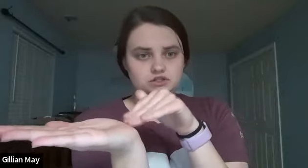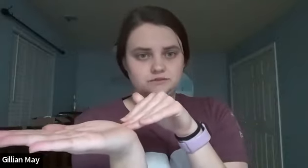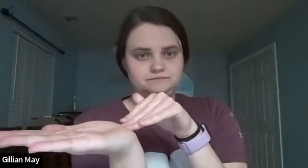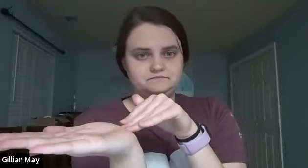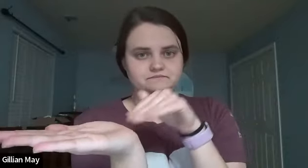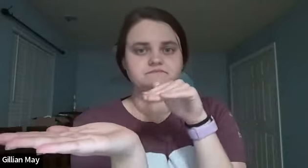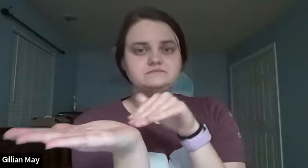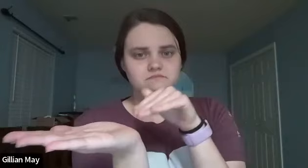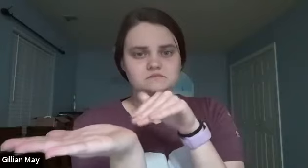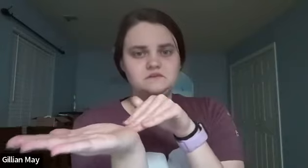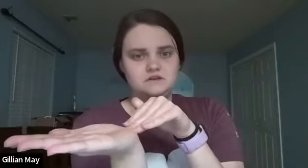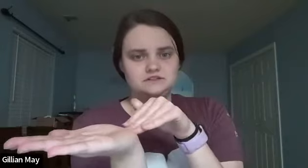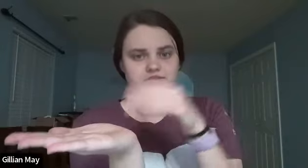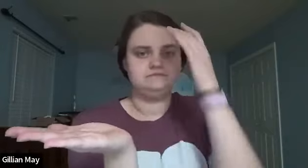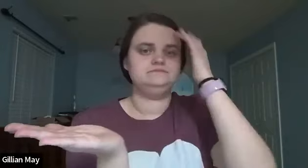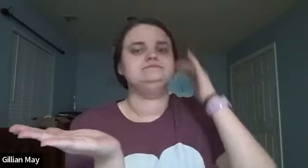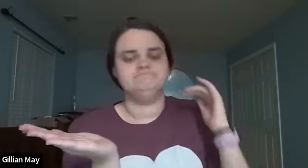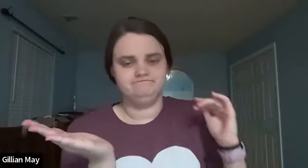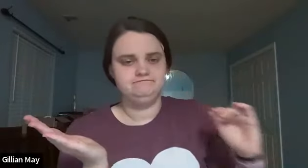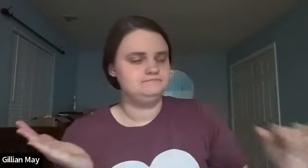Doctor. Doctor.